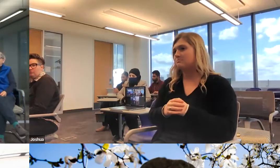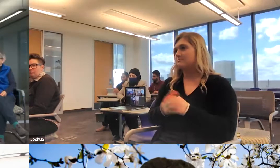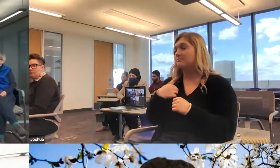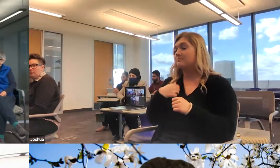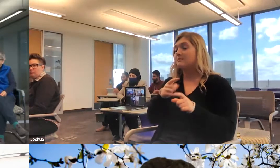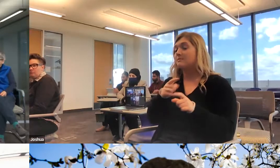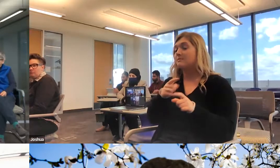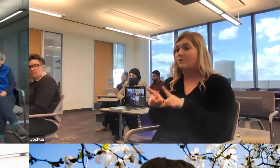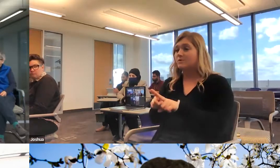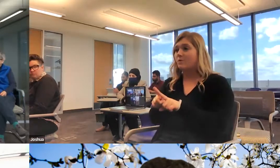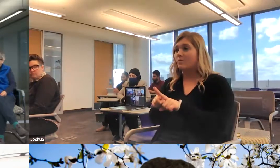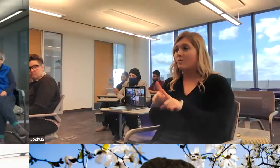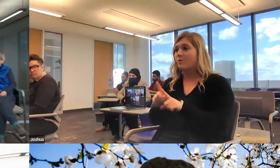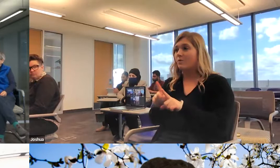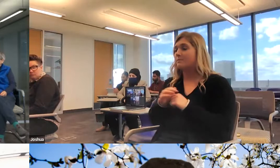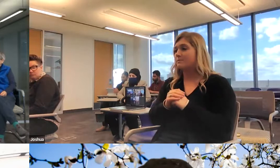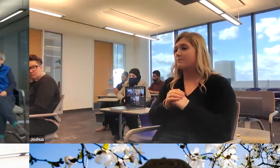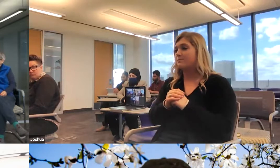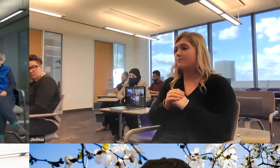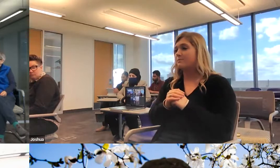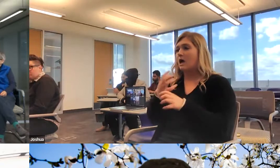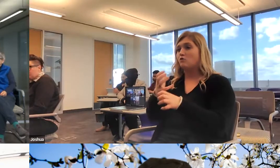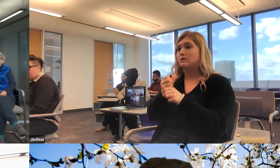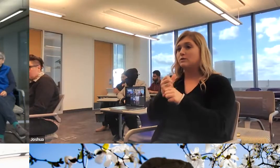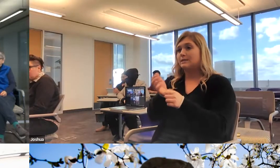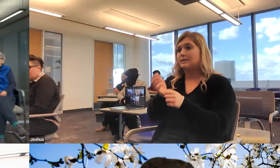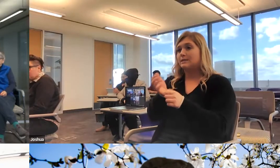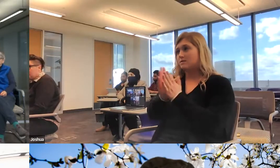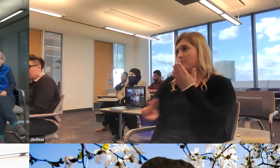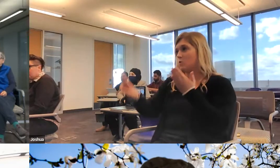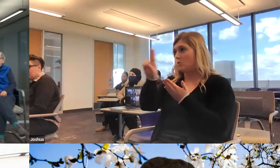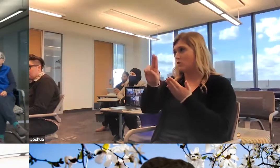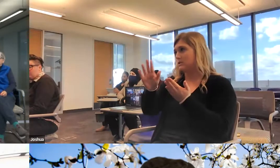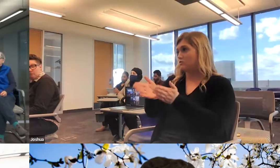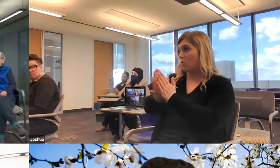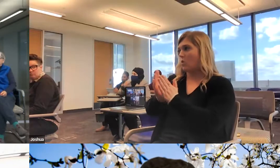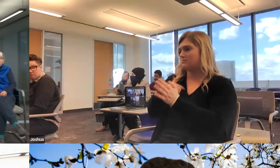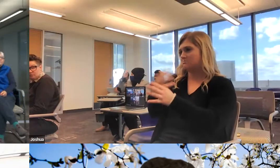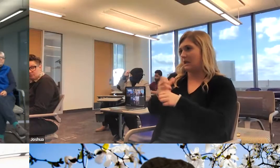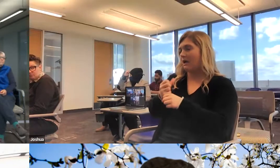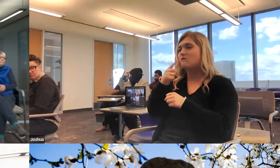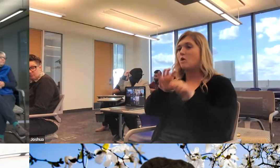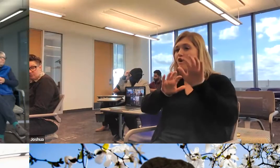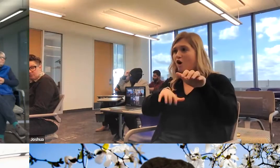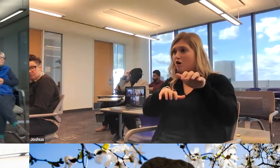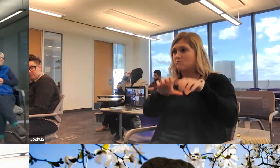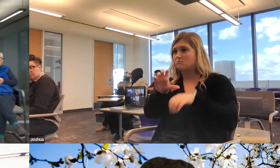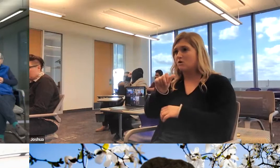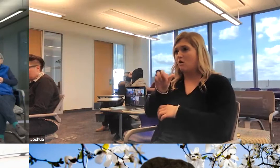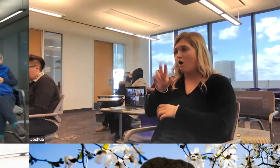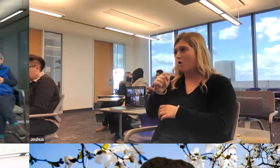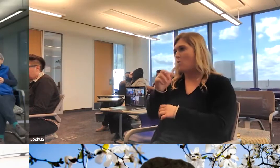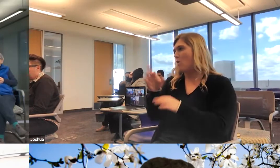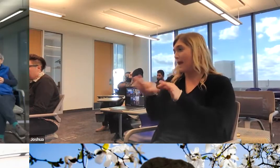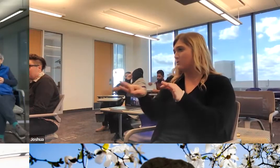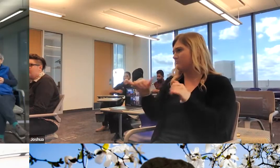I also received the request from the university for cart or caption, like for an